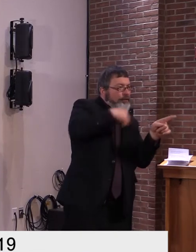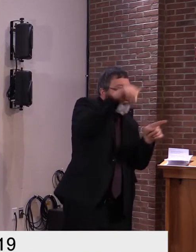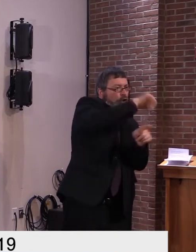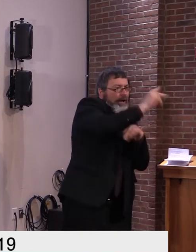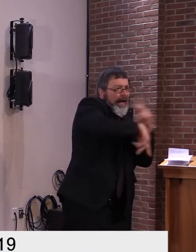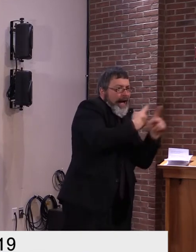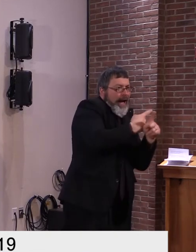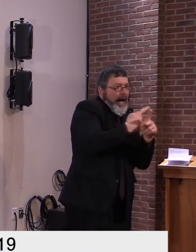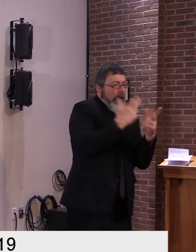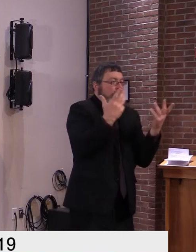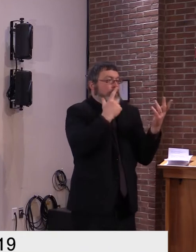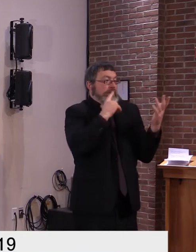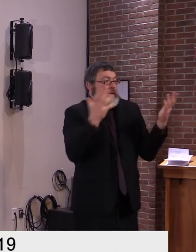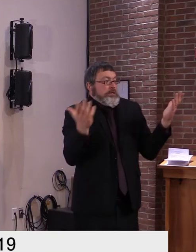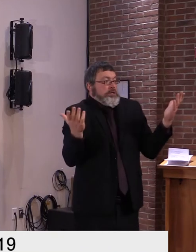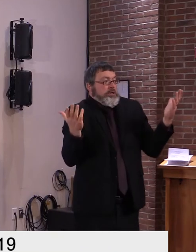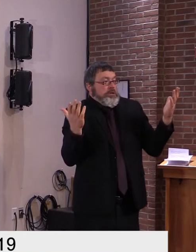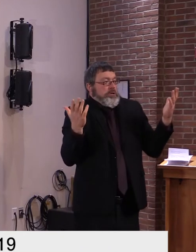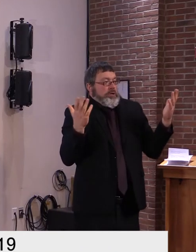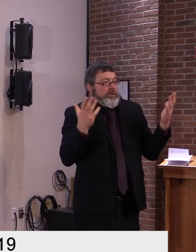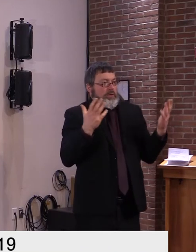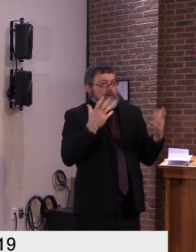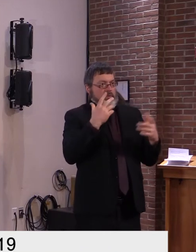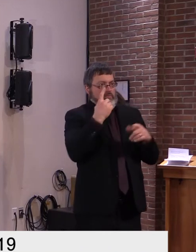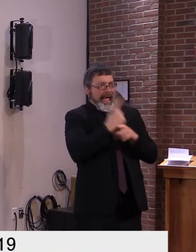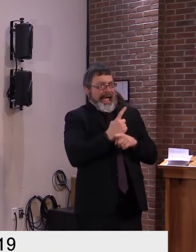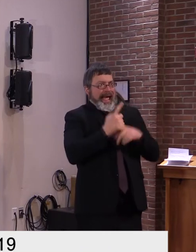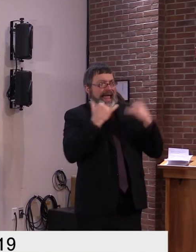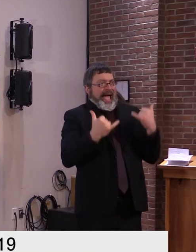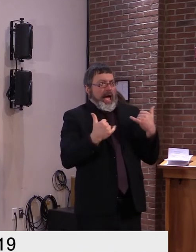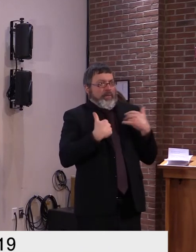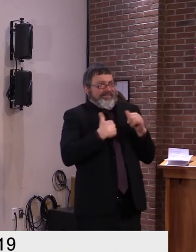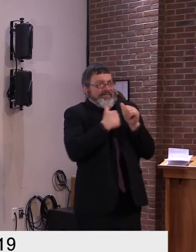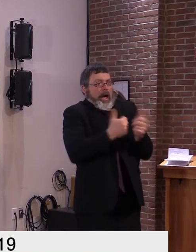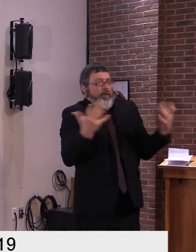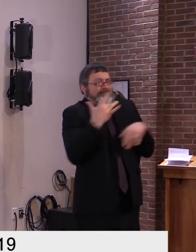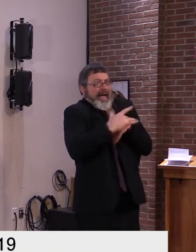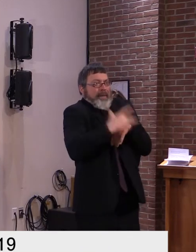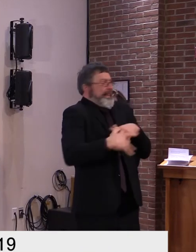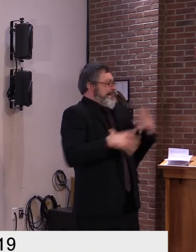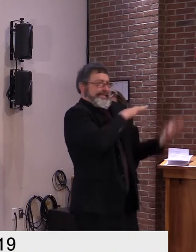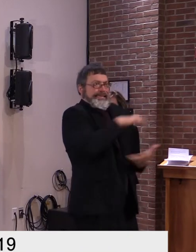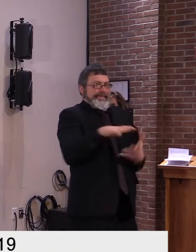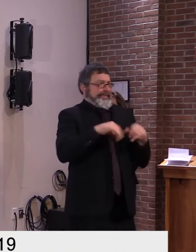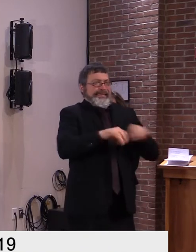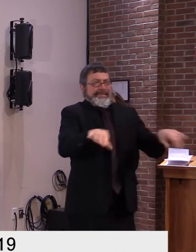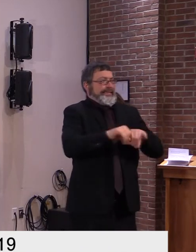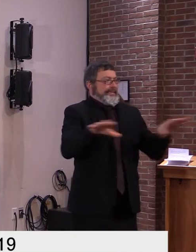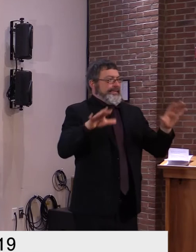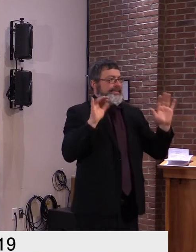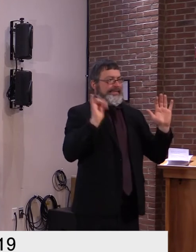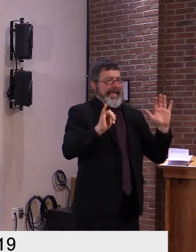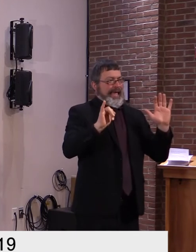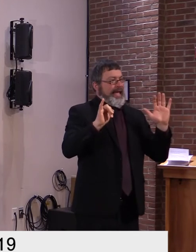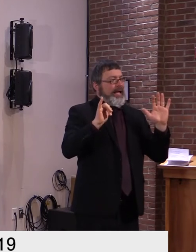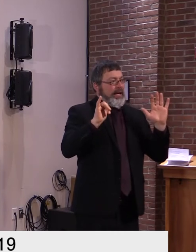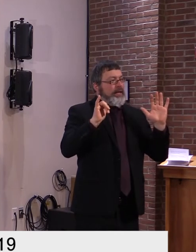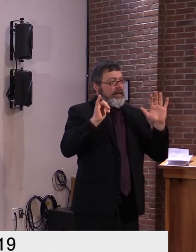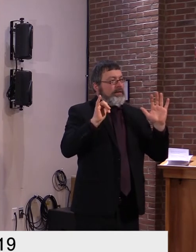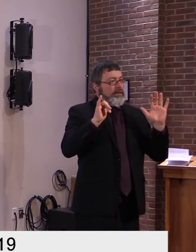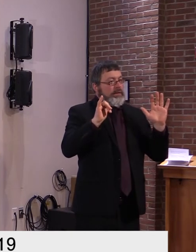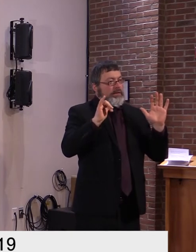our mind because we're lucky to have what we have, and we want to make sure we use it because we know it has good effectiveness.